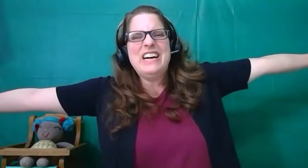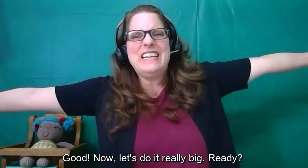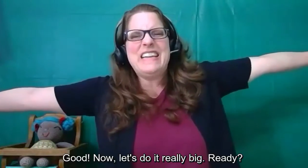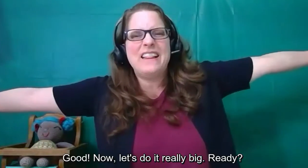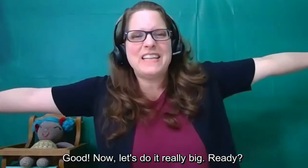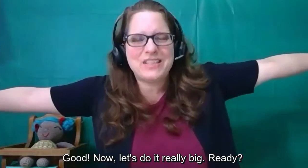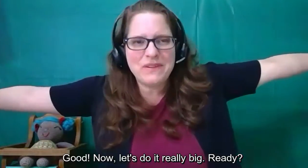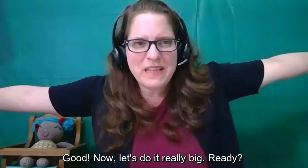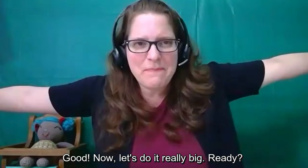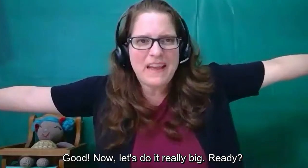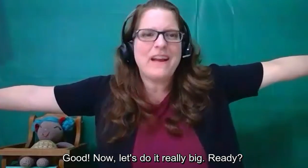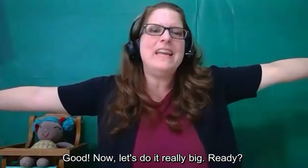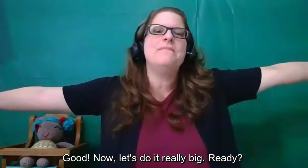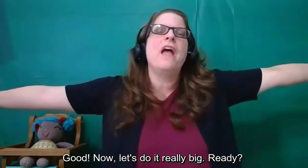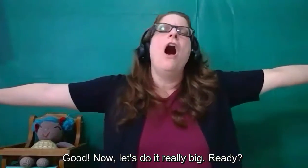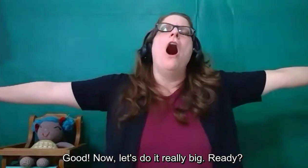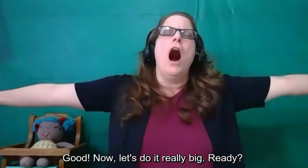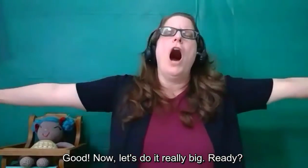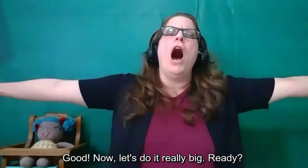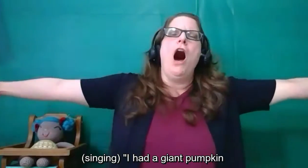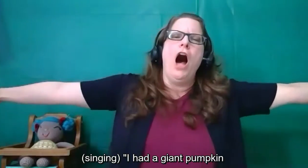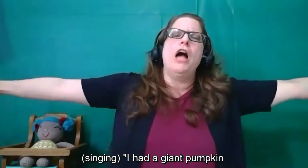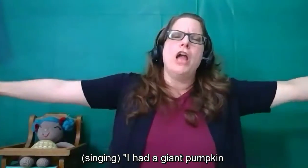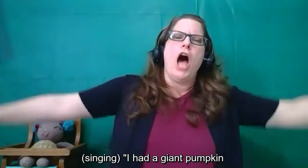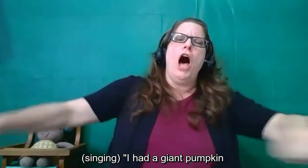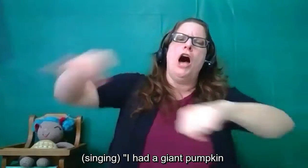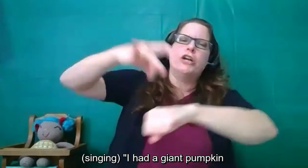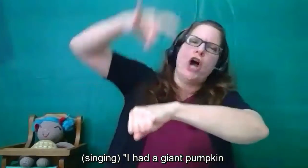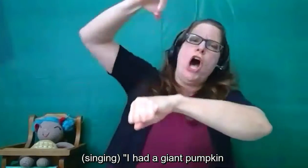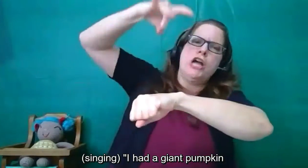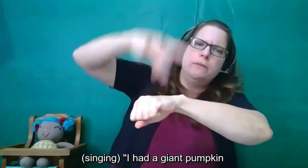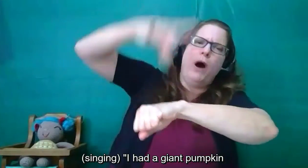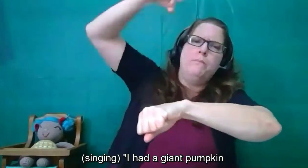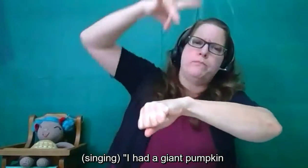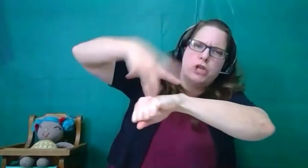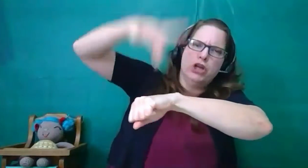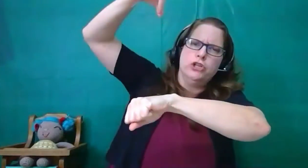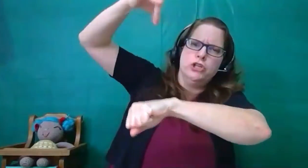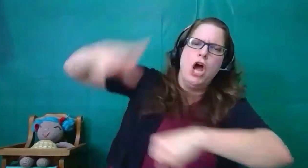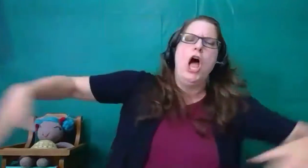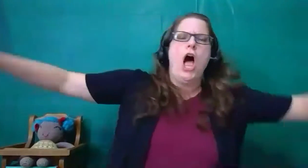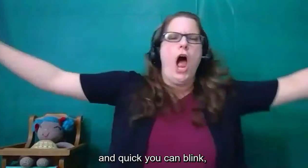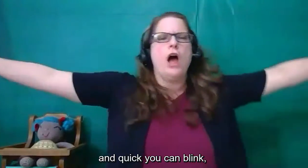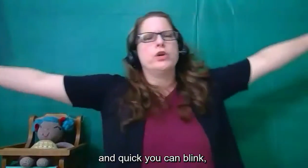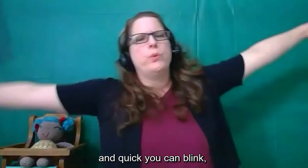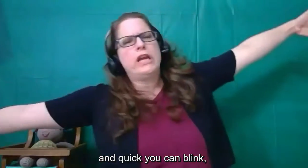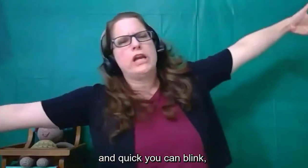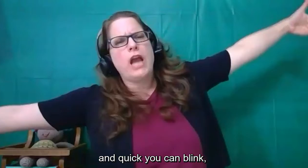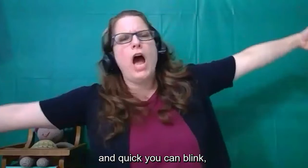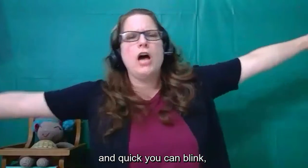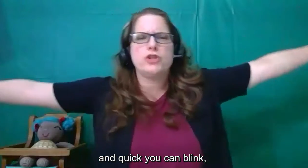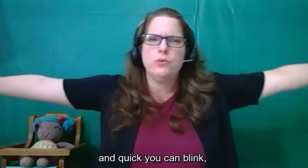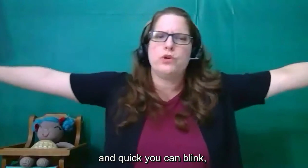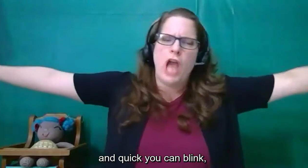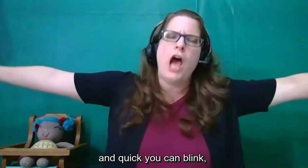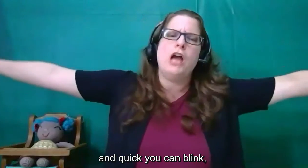Good. Now let's do it really big. Ready? I had a giant pumpkin, and quick as you can